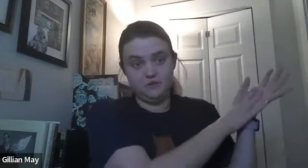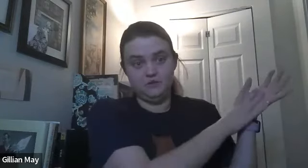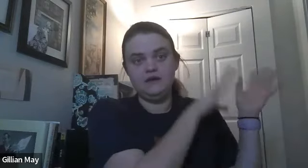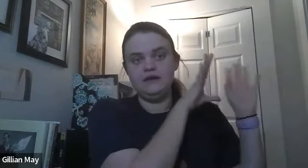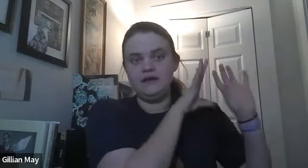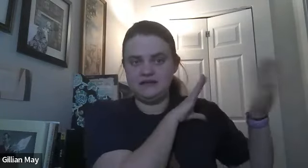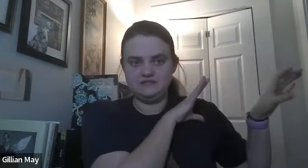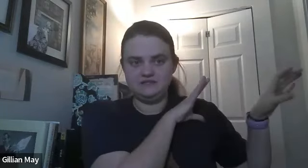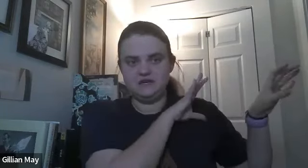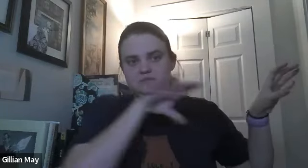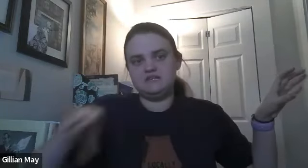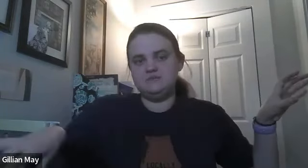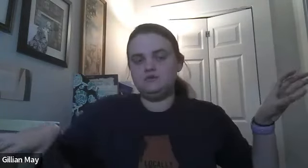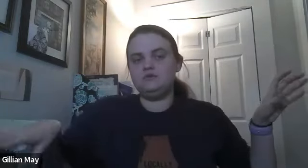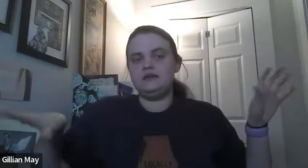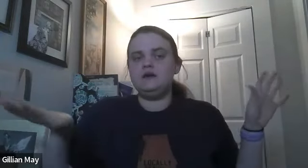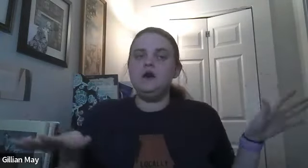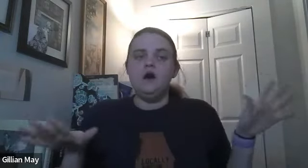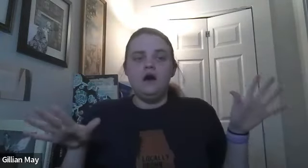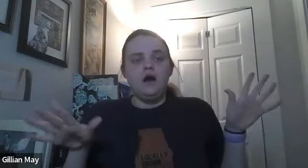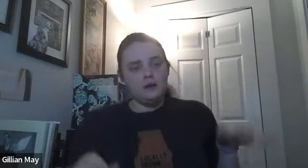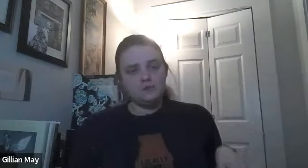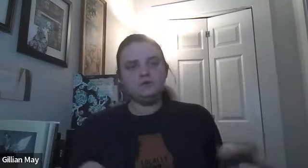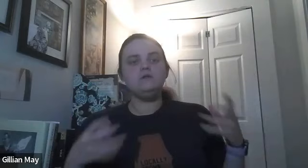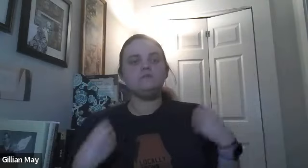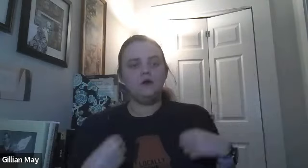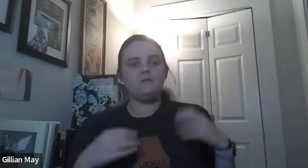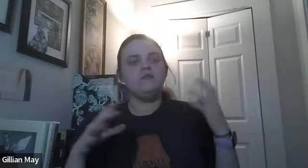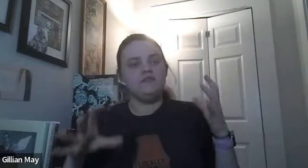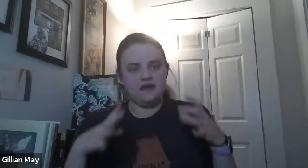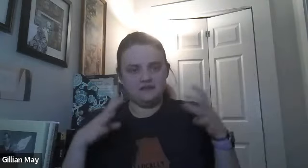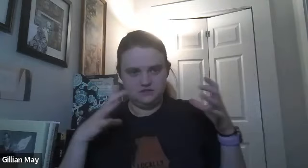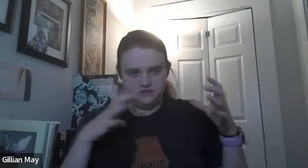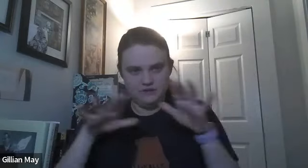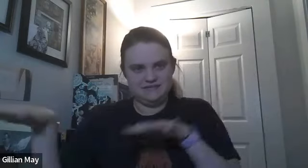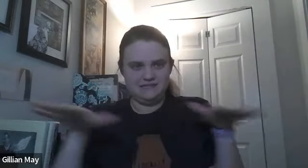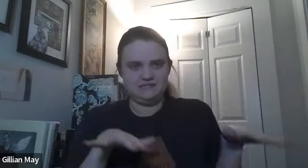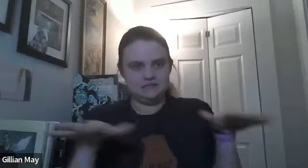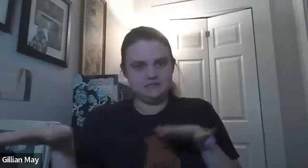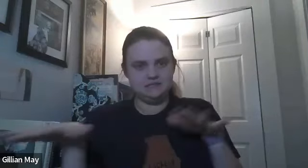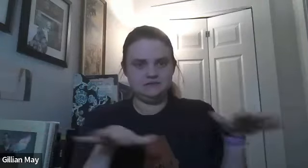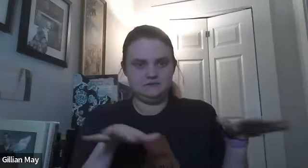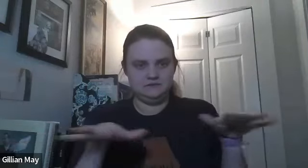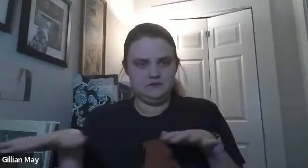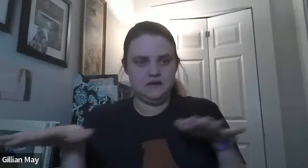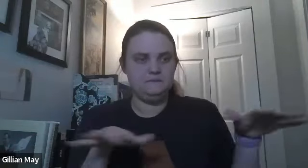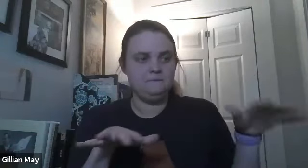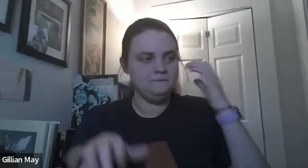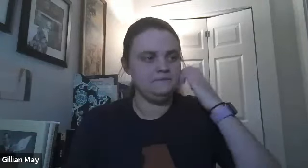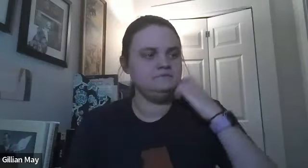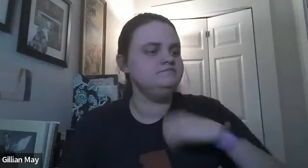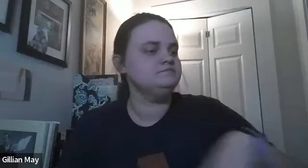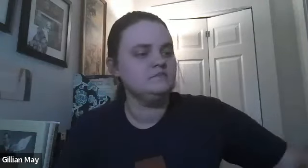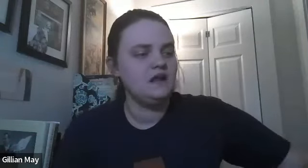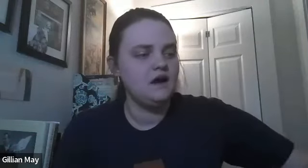cool has its own sign, but the type of cool like I'm cool, I'm calm, that sort of one is this. Okay. I'll